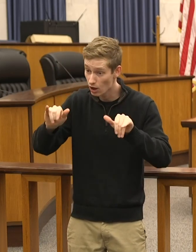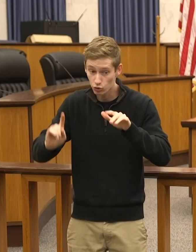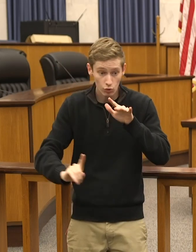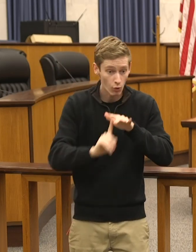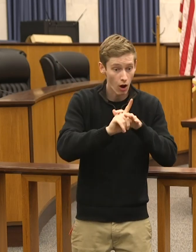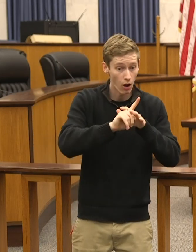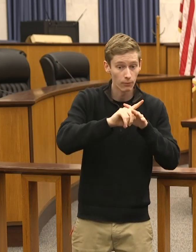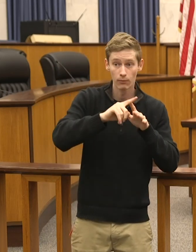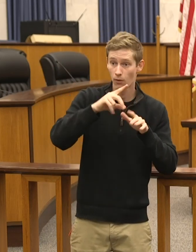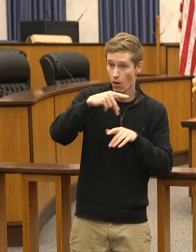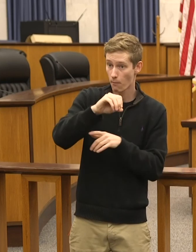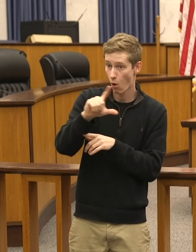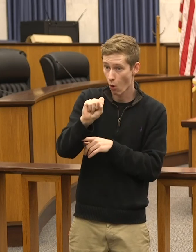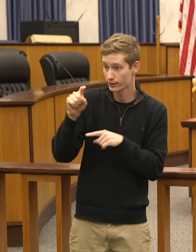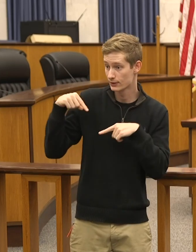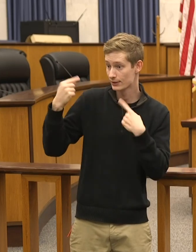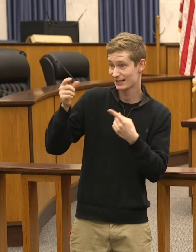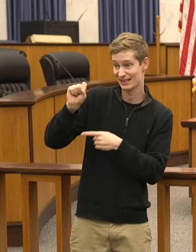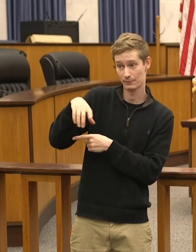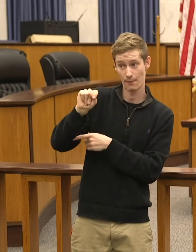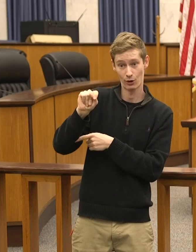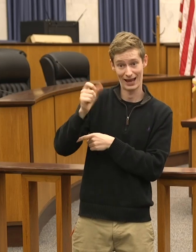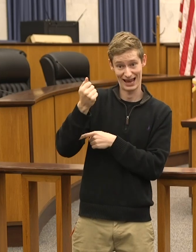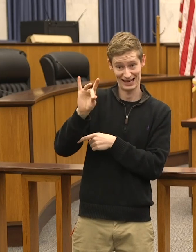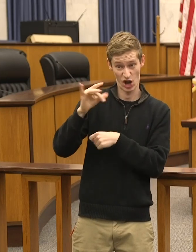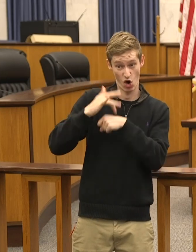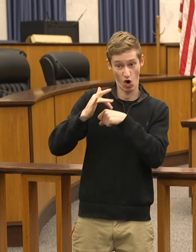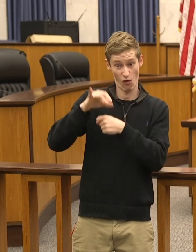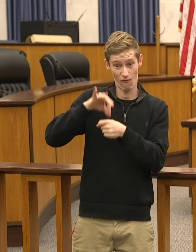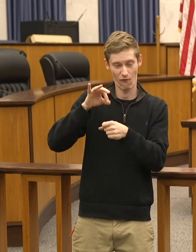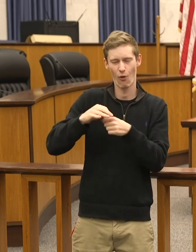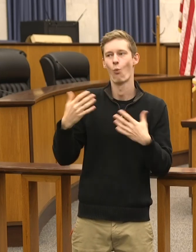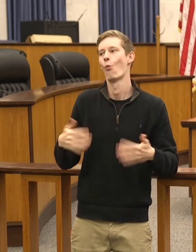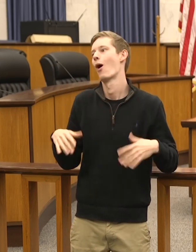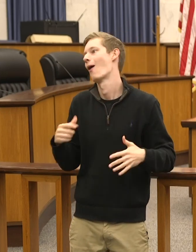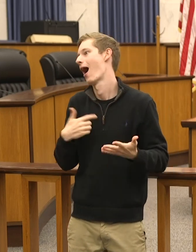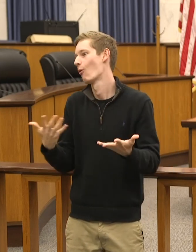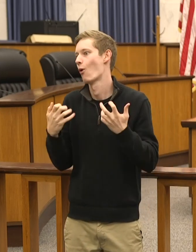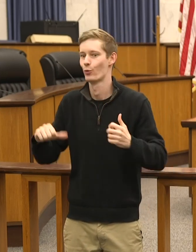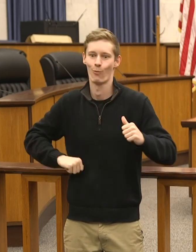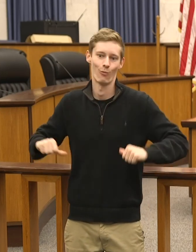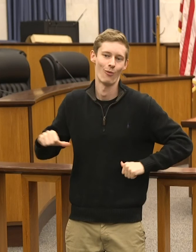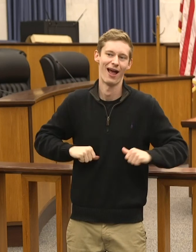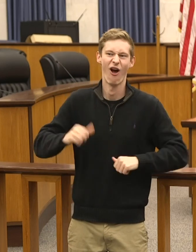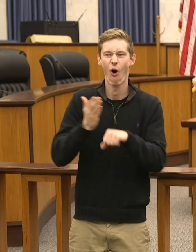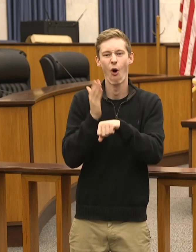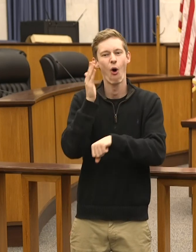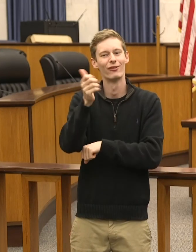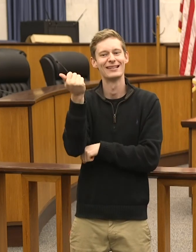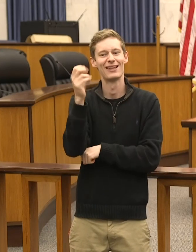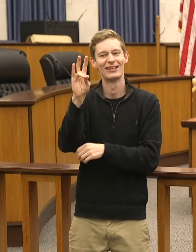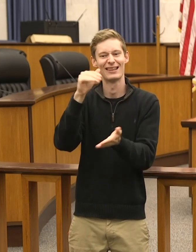since September 18th, it's something I want to brag about, because we had nearly 70,000 people cast early votes